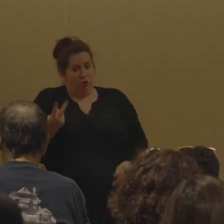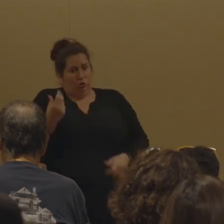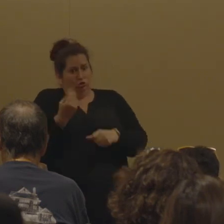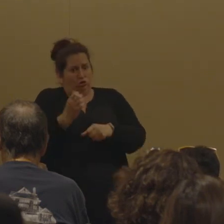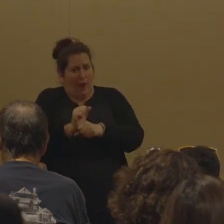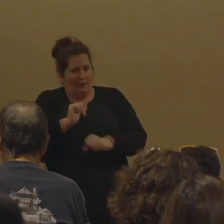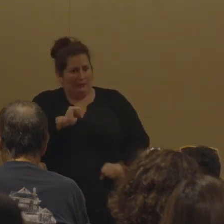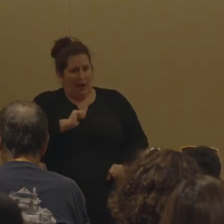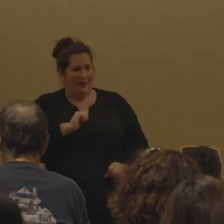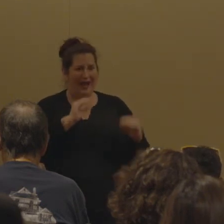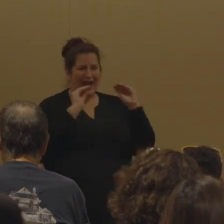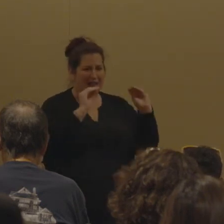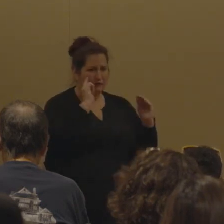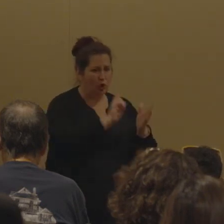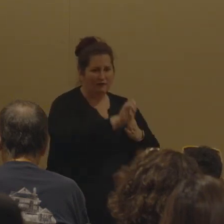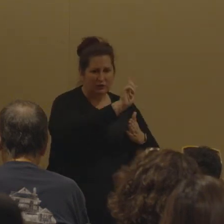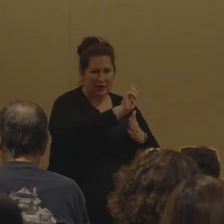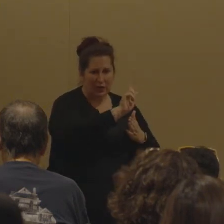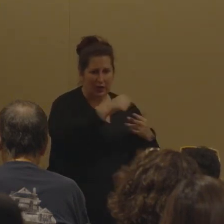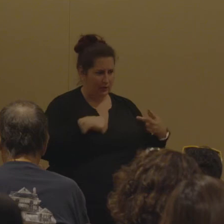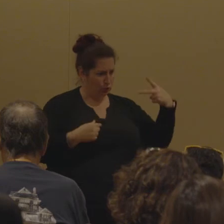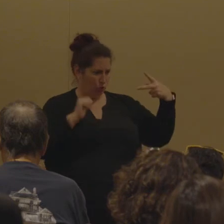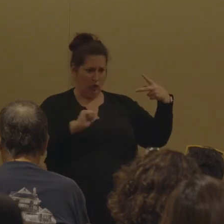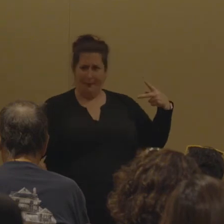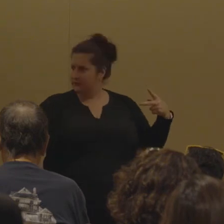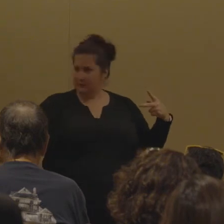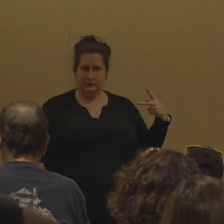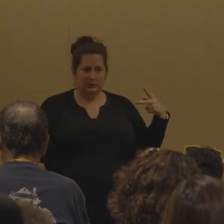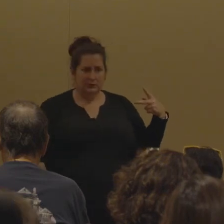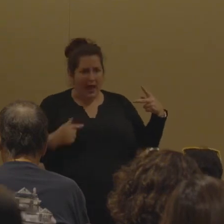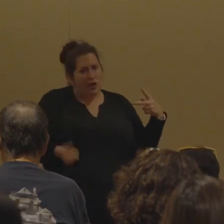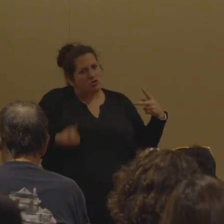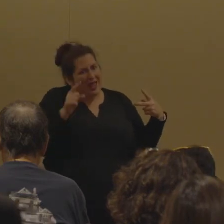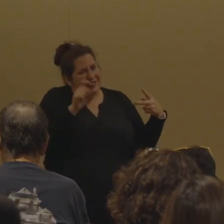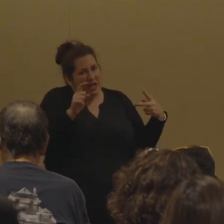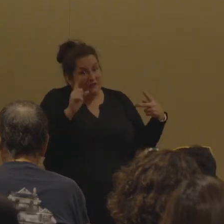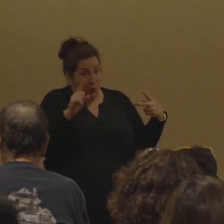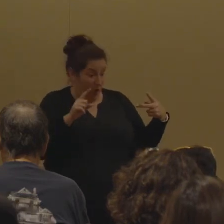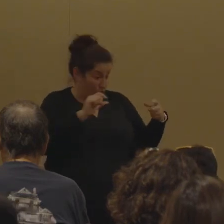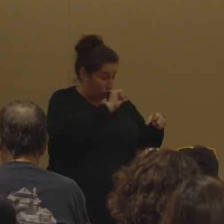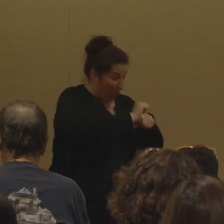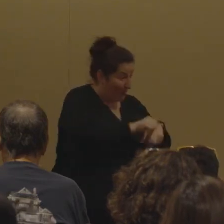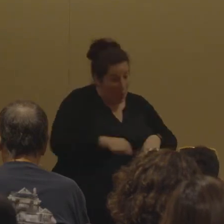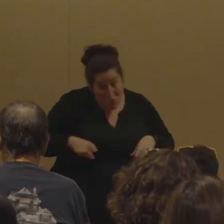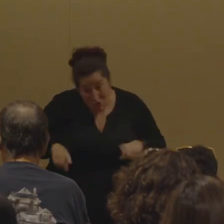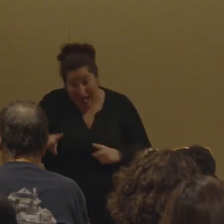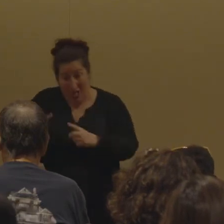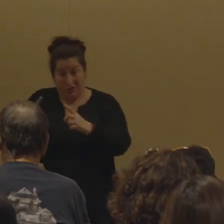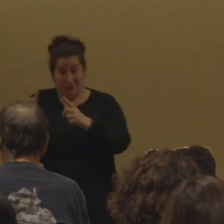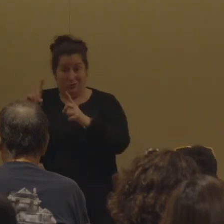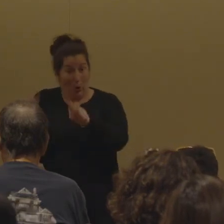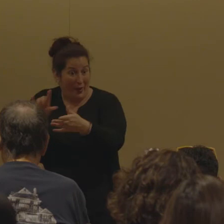myself. I also teach for a university. So I understand the need to have that job while you're pursuing your ultimate